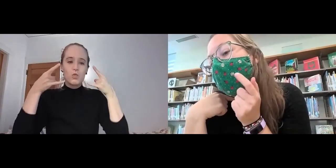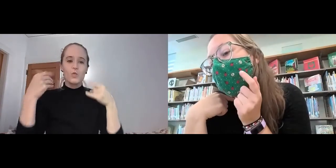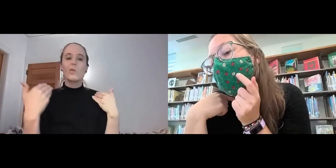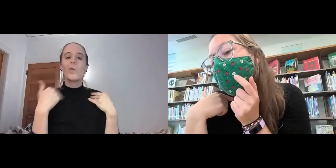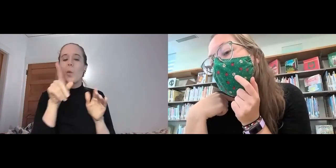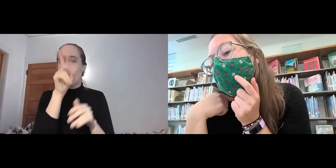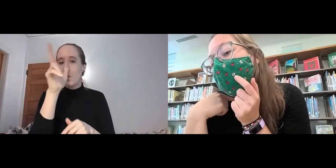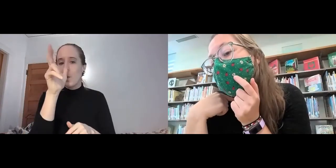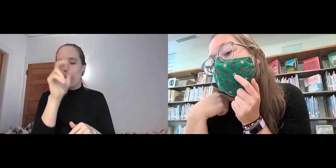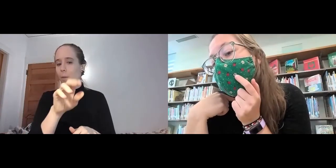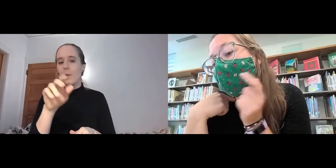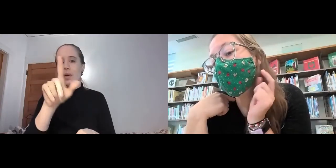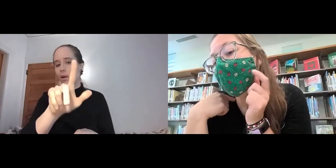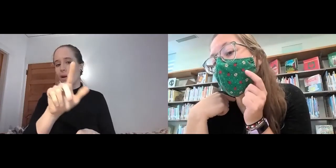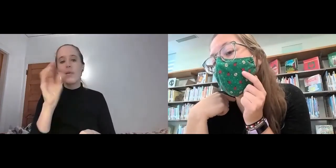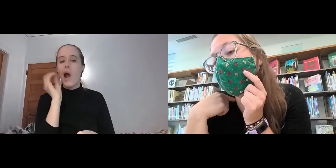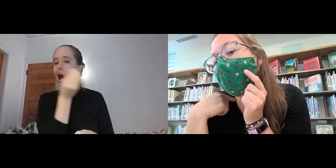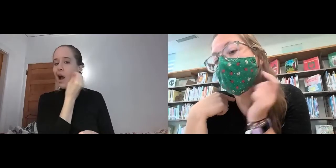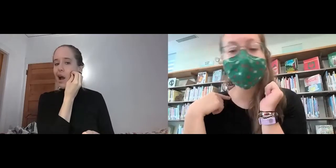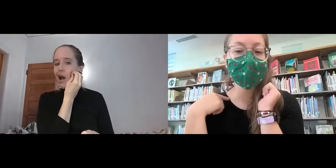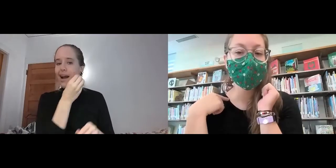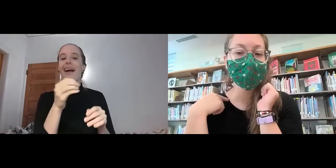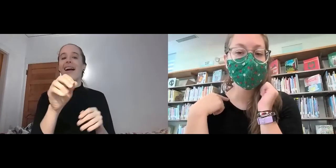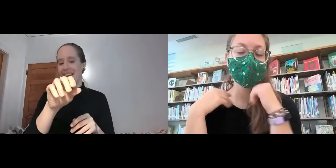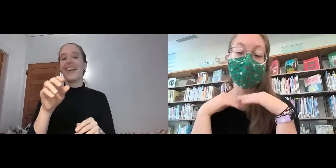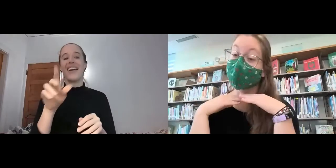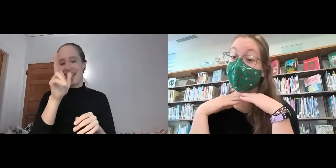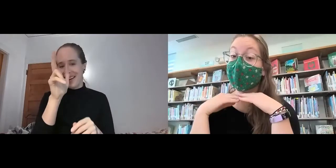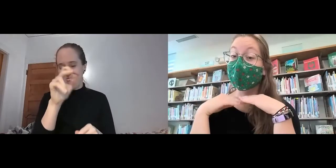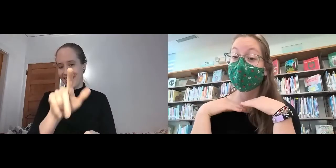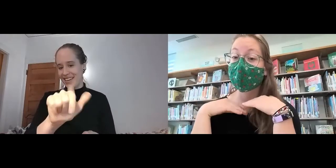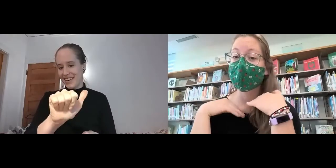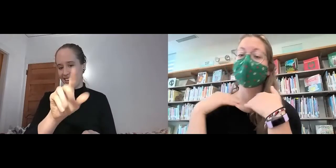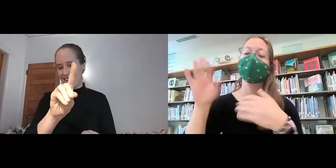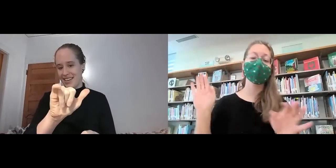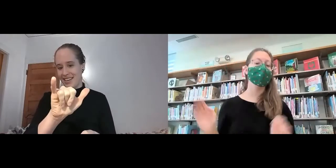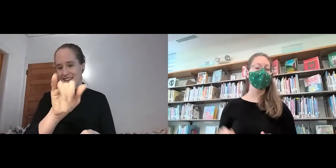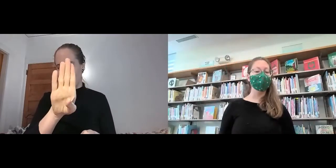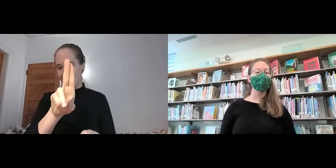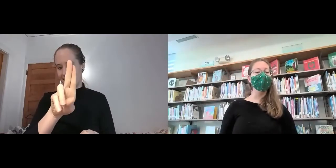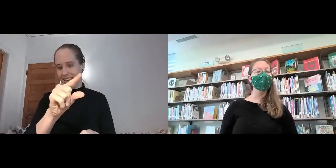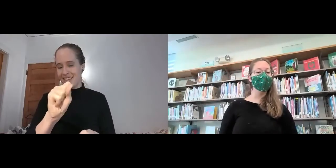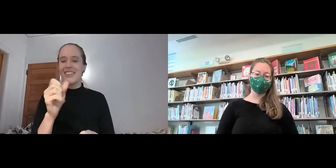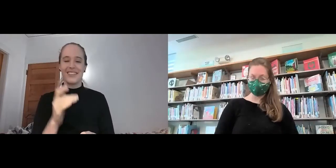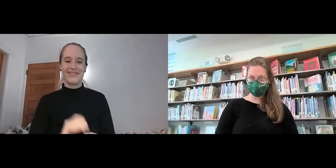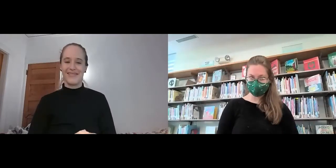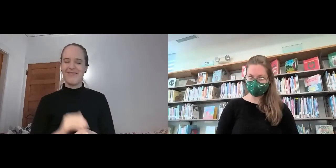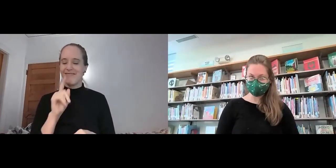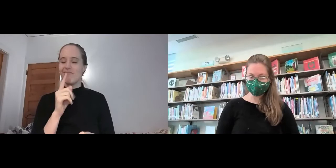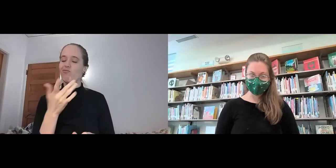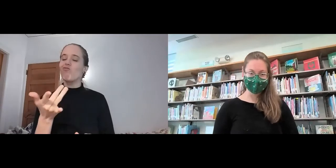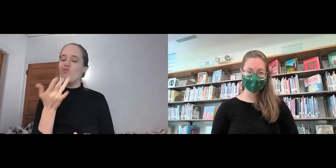has flowers and ladybugs. I really like it. It's one of my